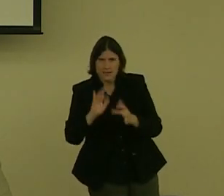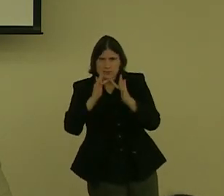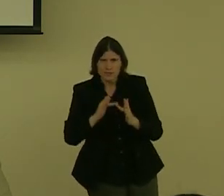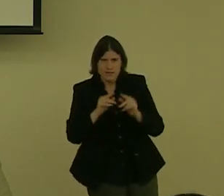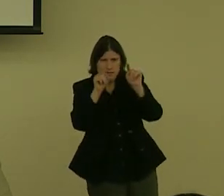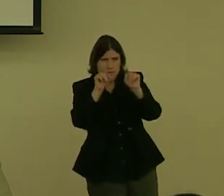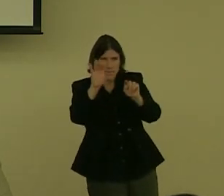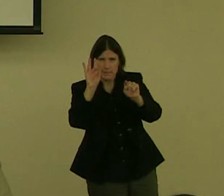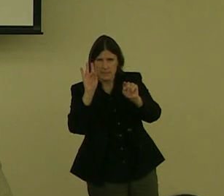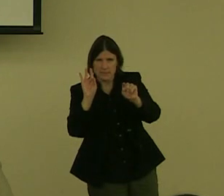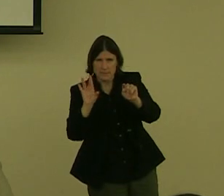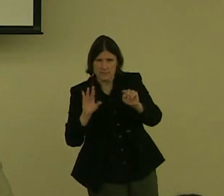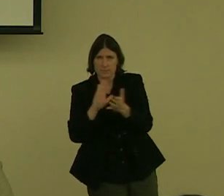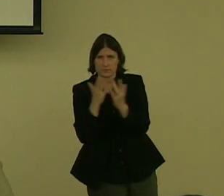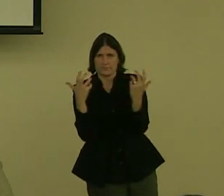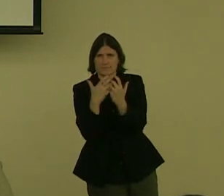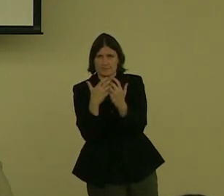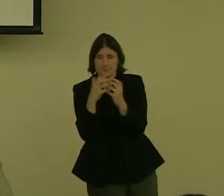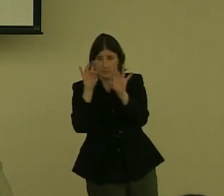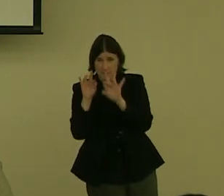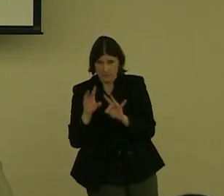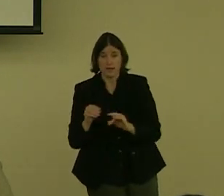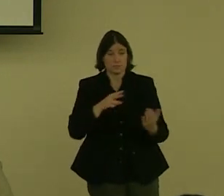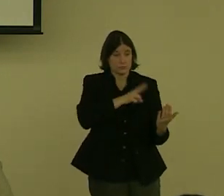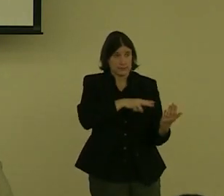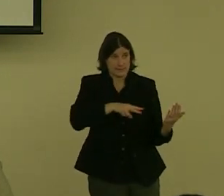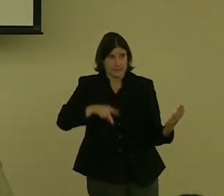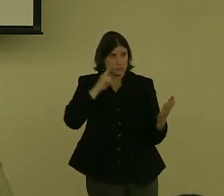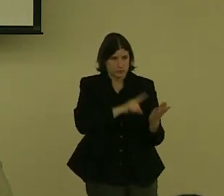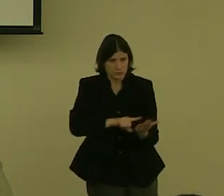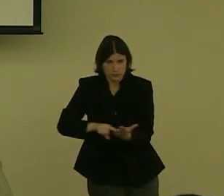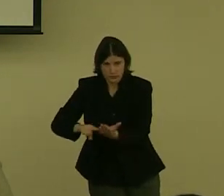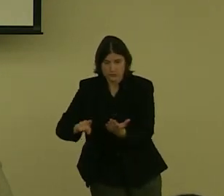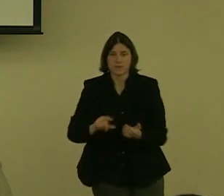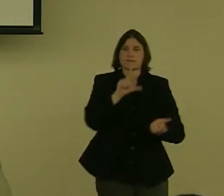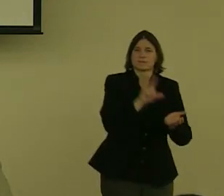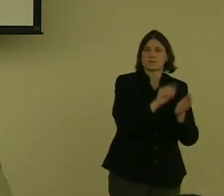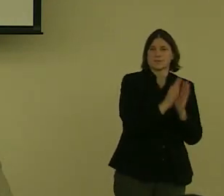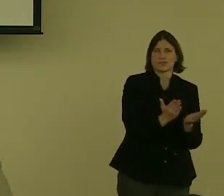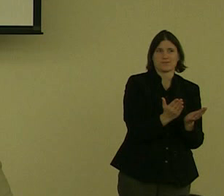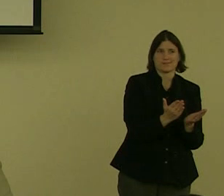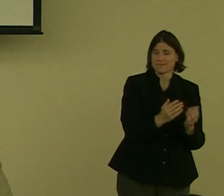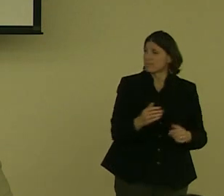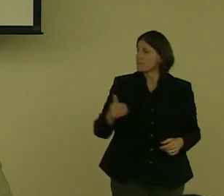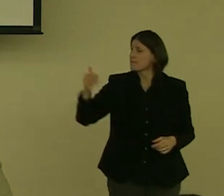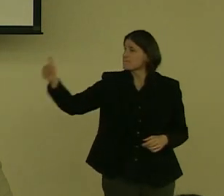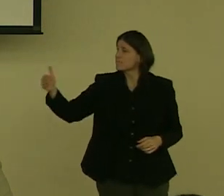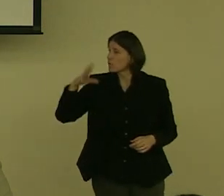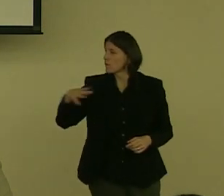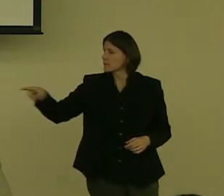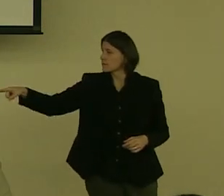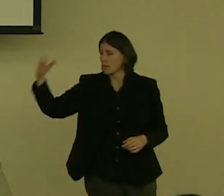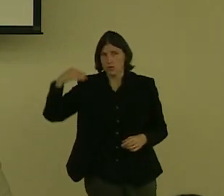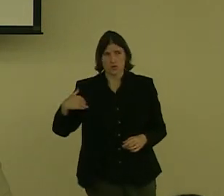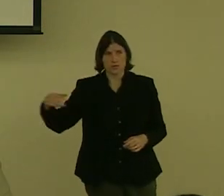Spiegelman. But I was looking for... It's not like it's easy to get published, though, writing about them. No, right? Of course. I think sometimes the way people talk about it gets simplified. Okay.